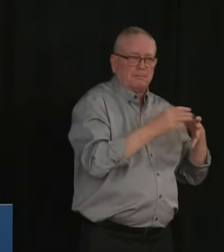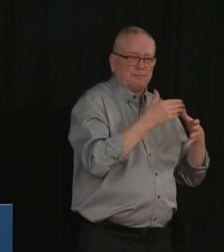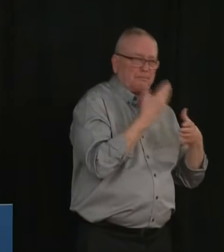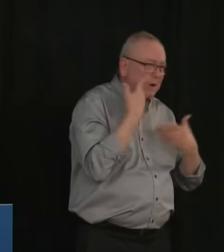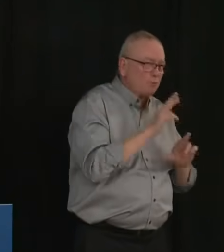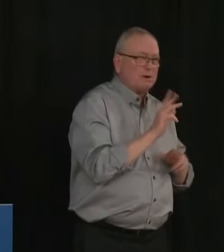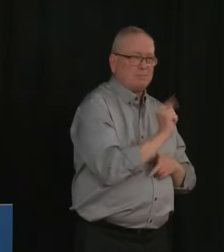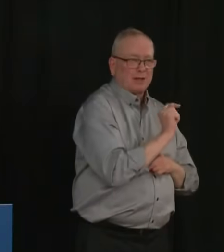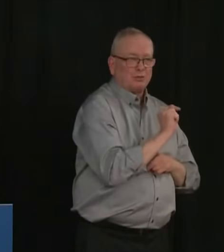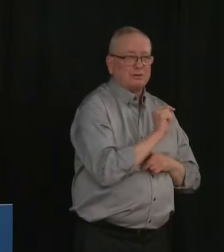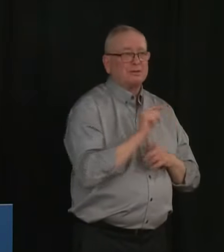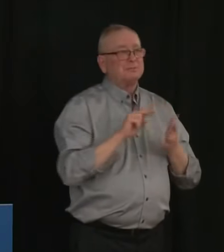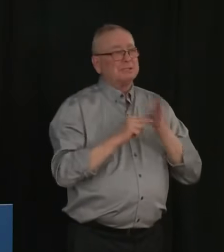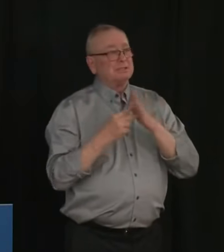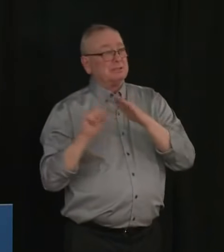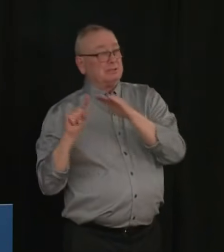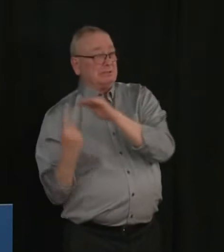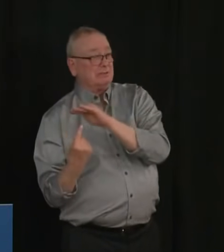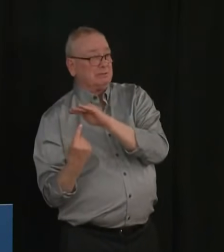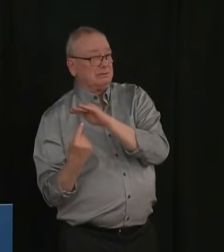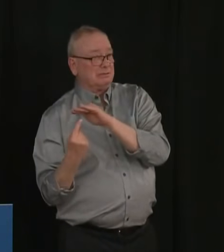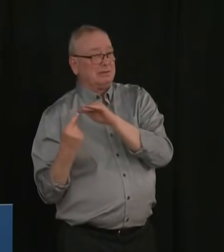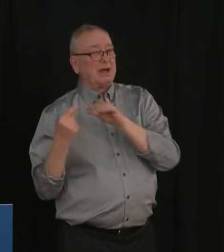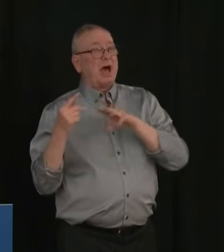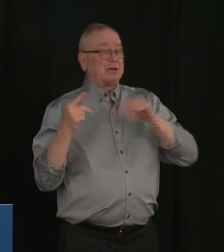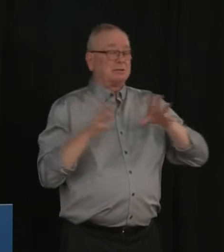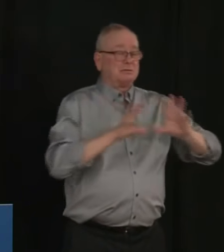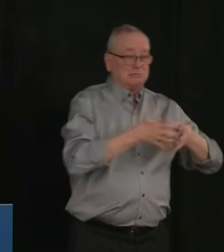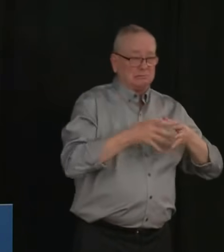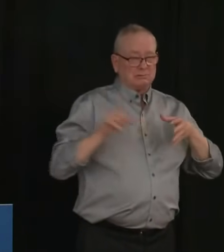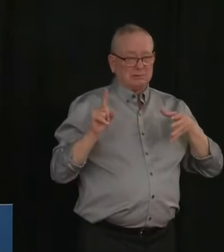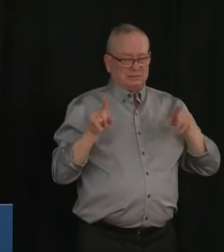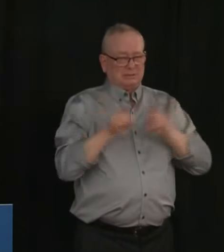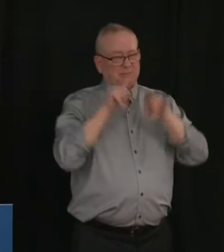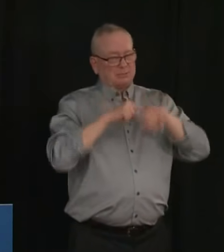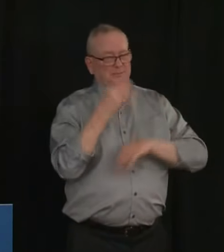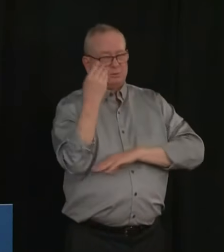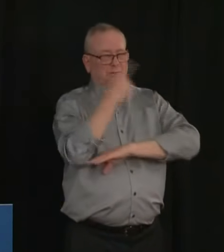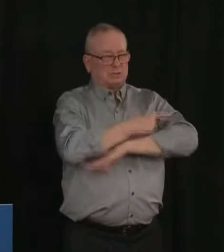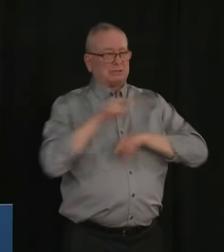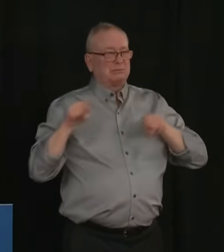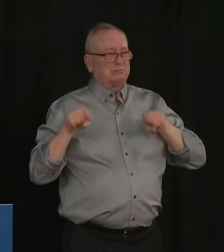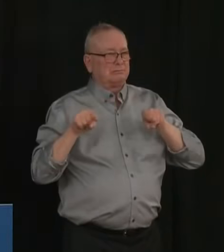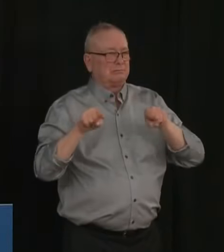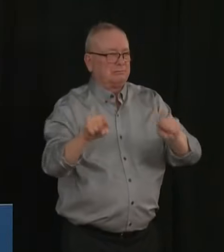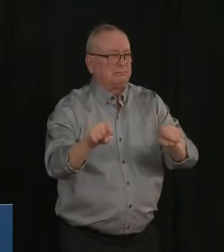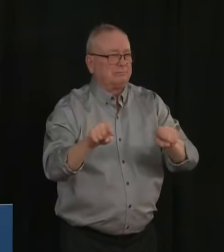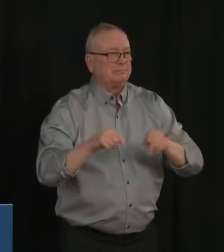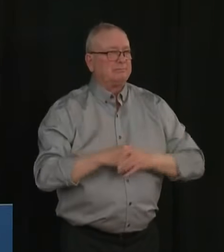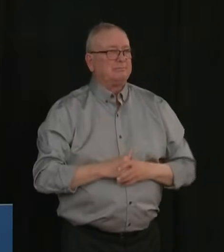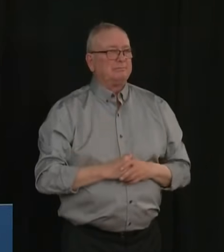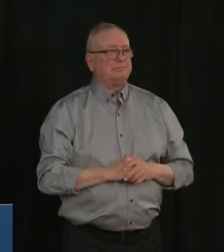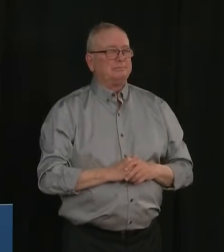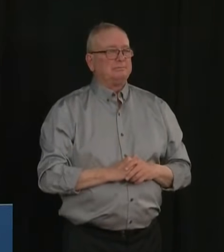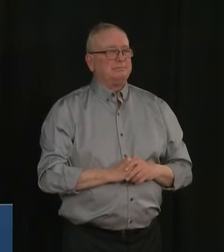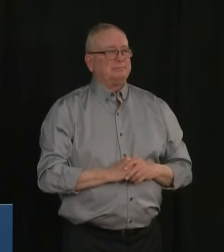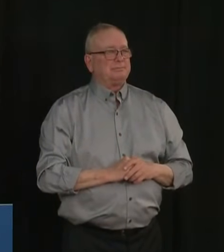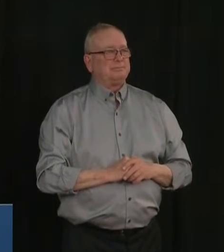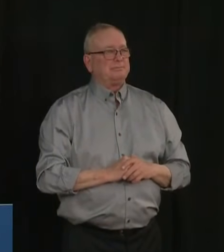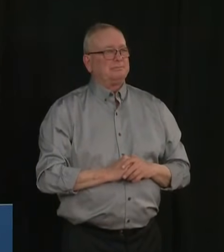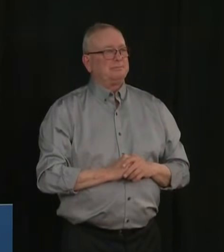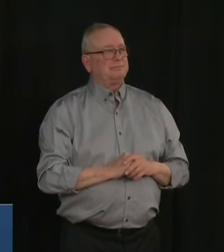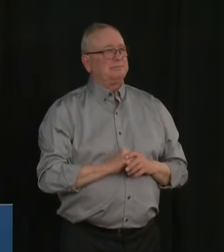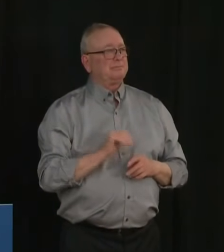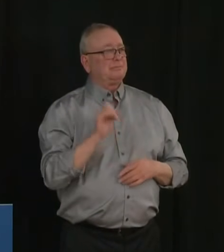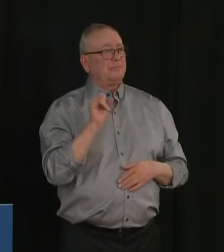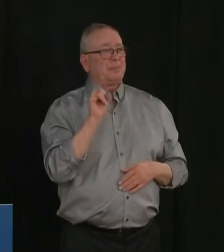for household contacts to begin on the last day of contact with the case. If the case cannot